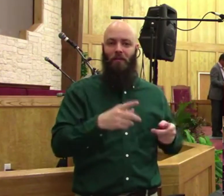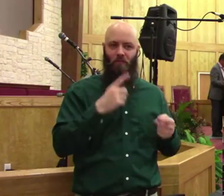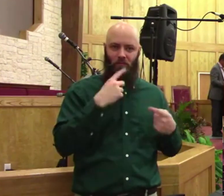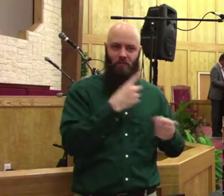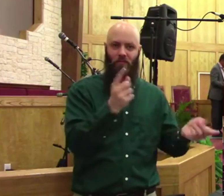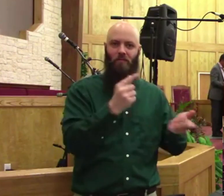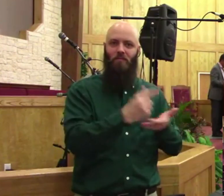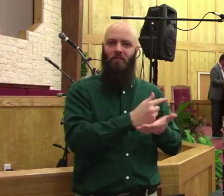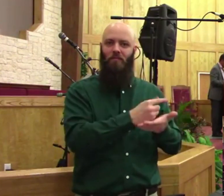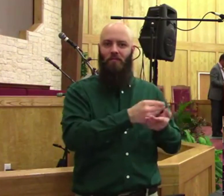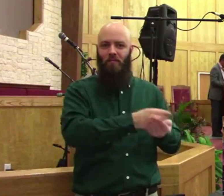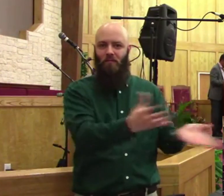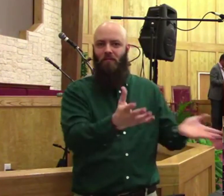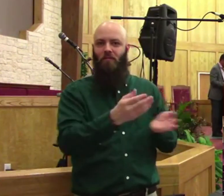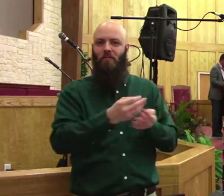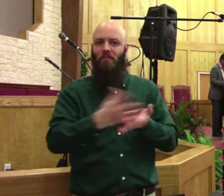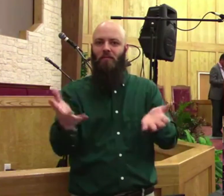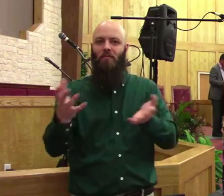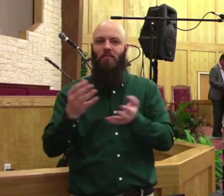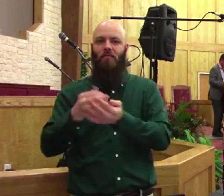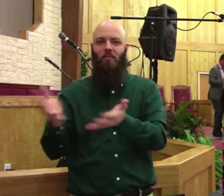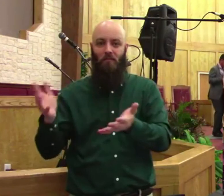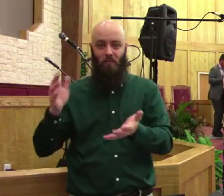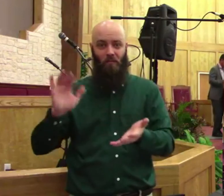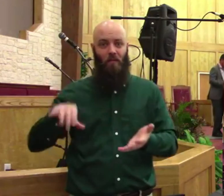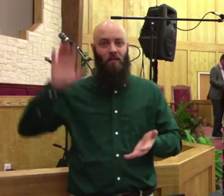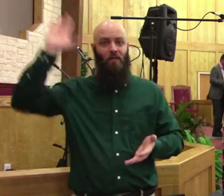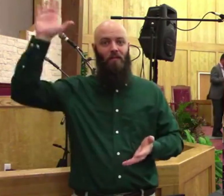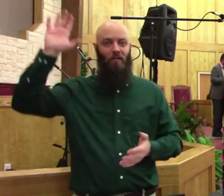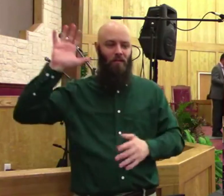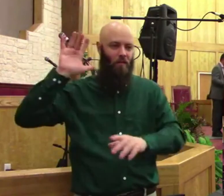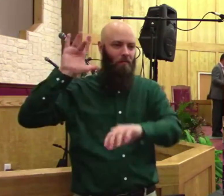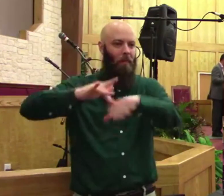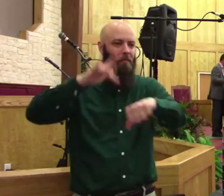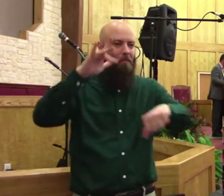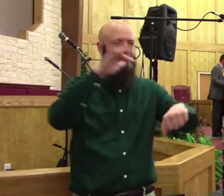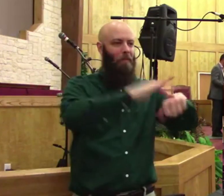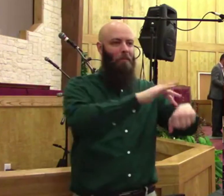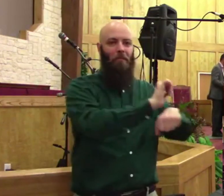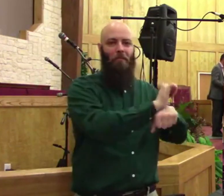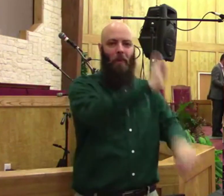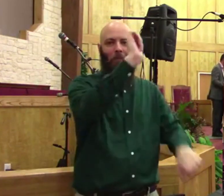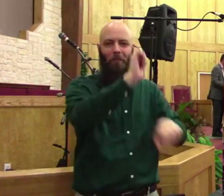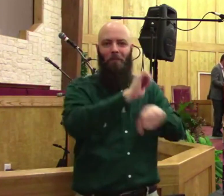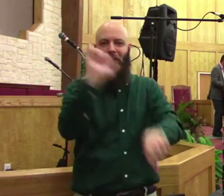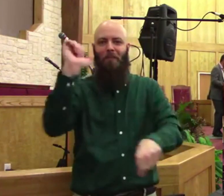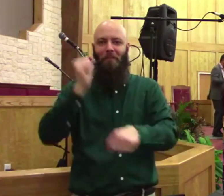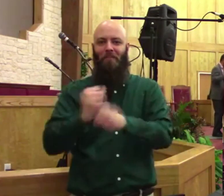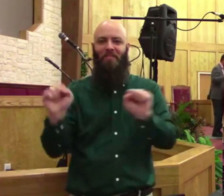lost, to deliver captives and to preach good news.